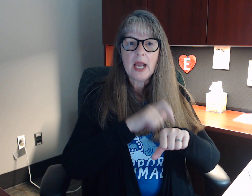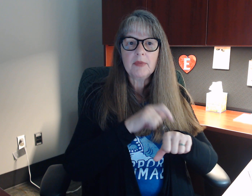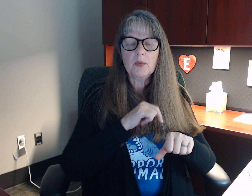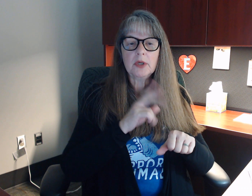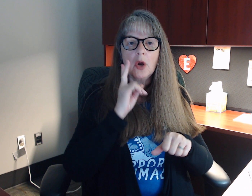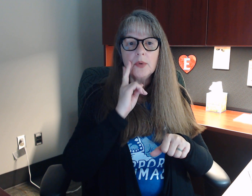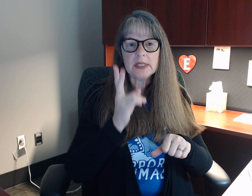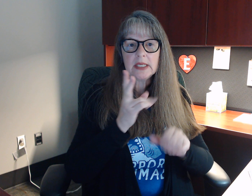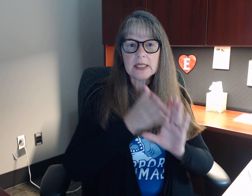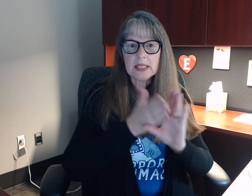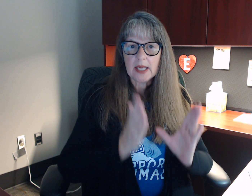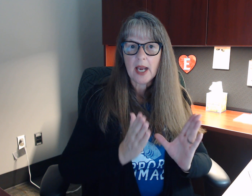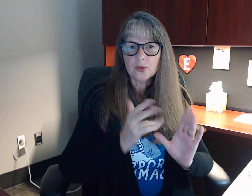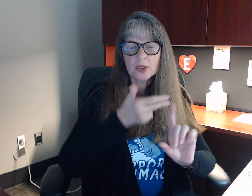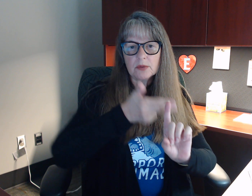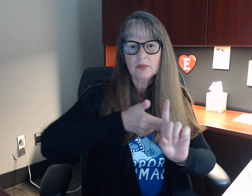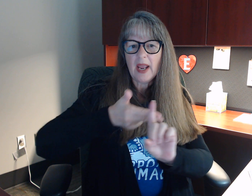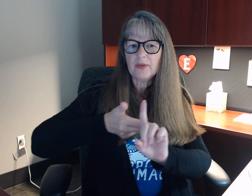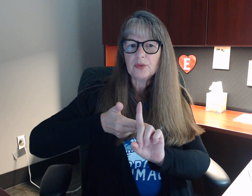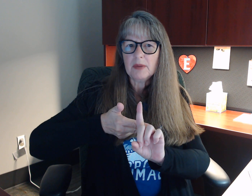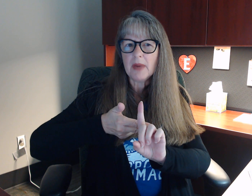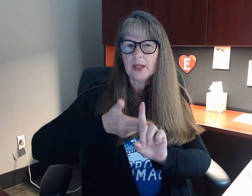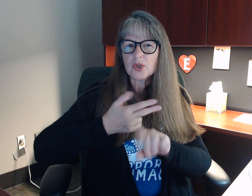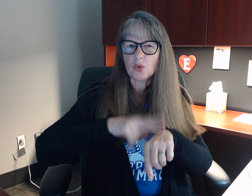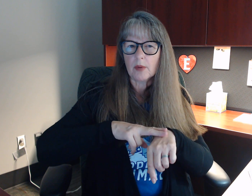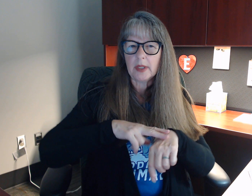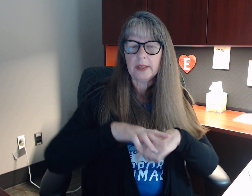they would go and see the psychiatrist, every 3 months normally,